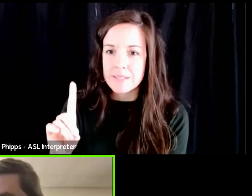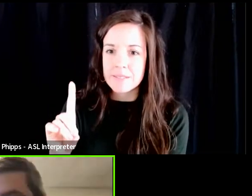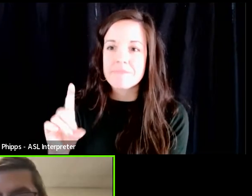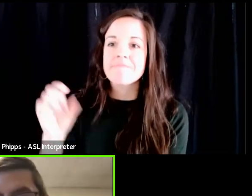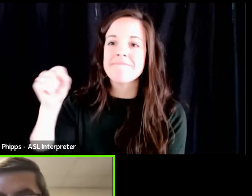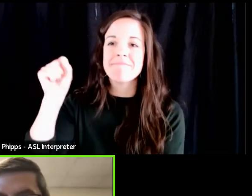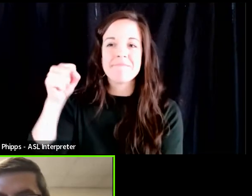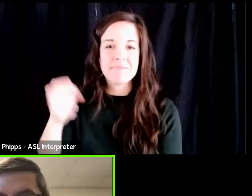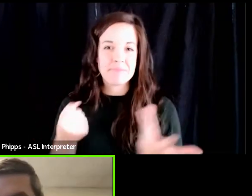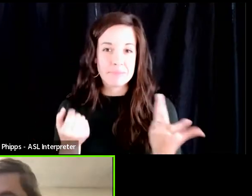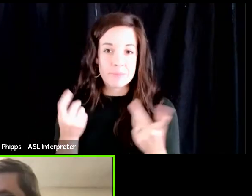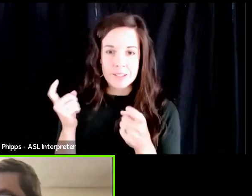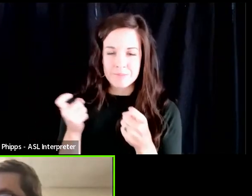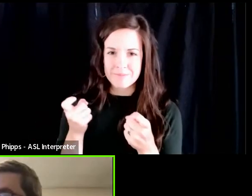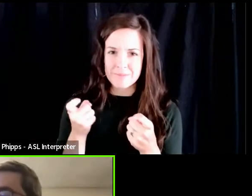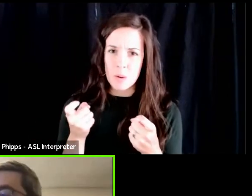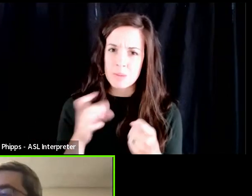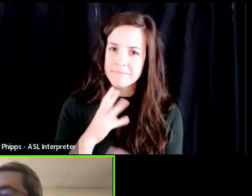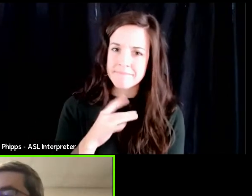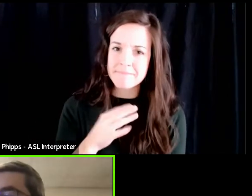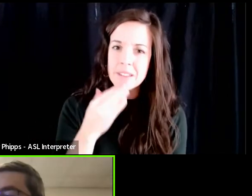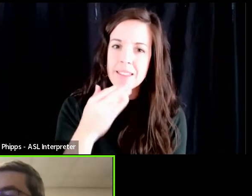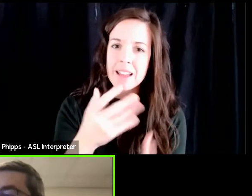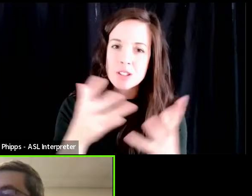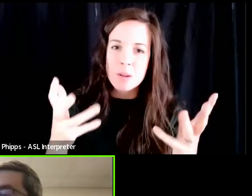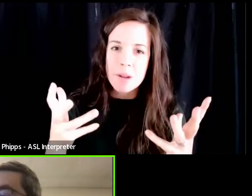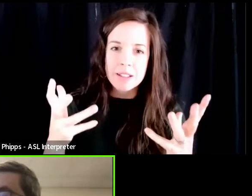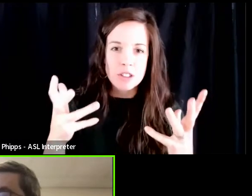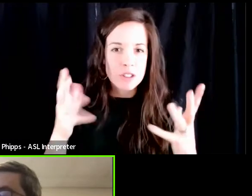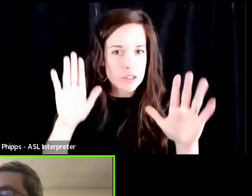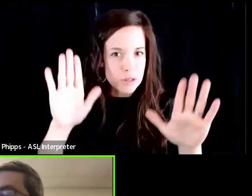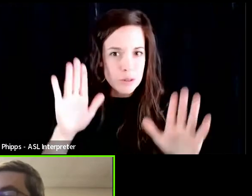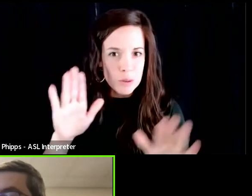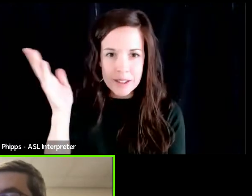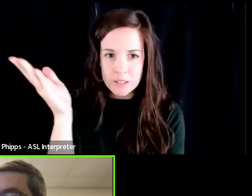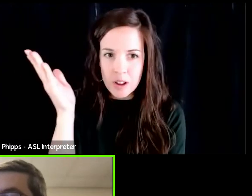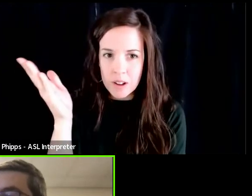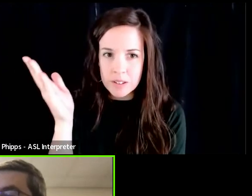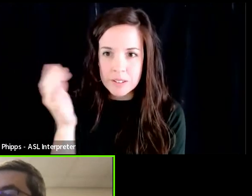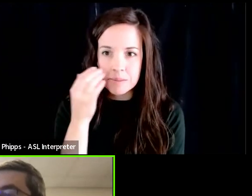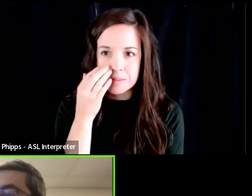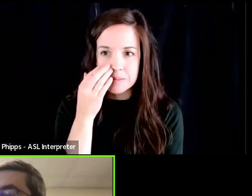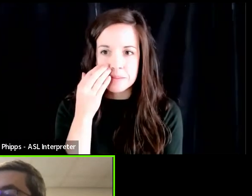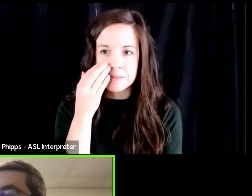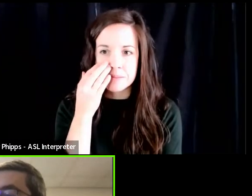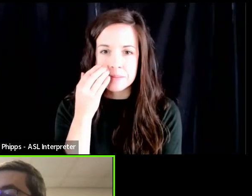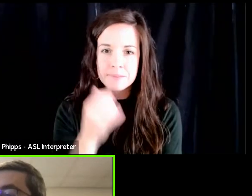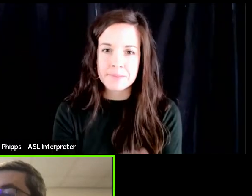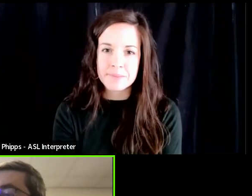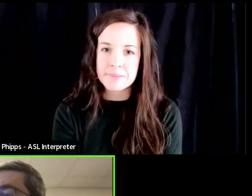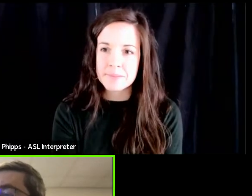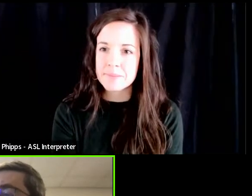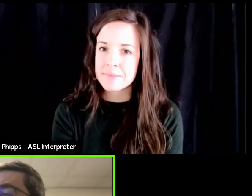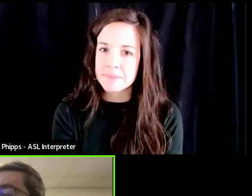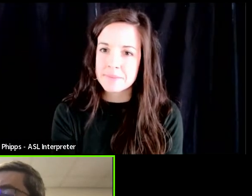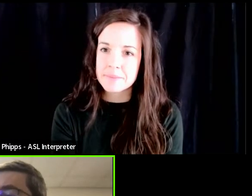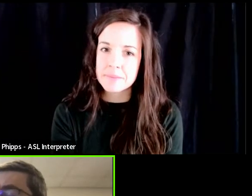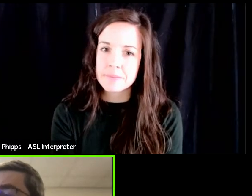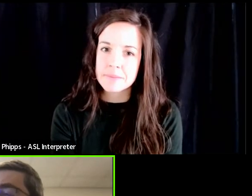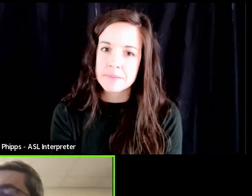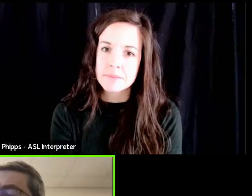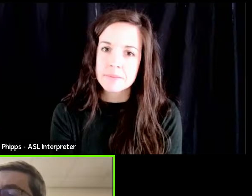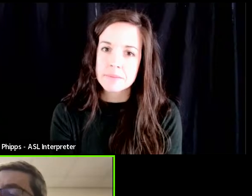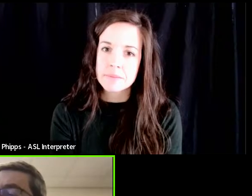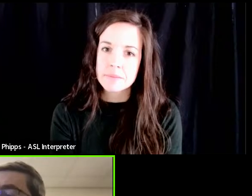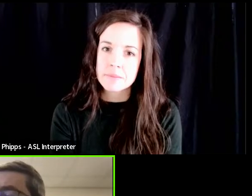the questions. Thanks so much. Great talk. We got several questions at this